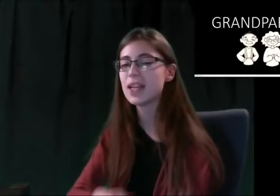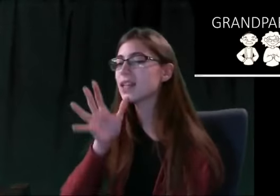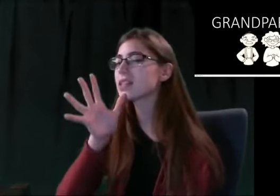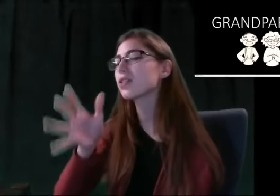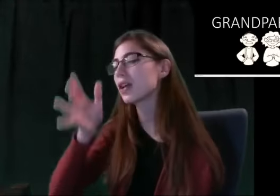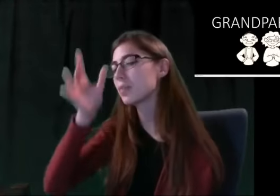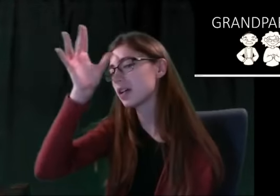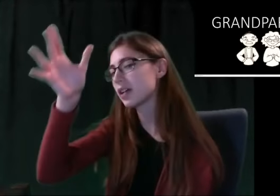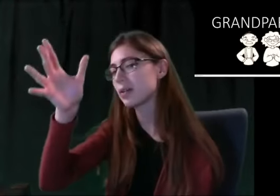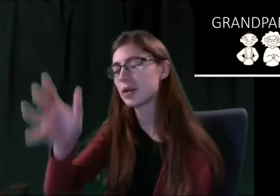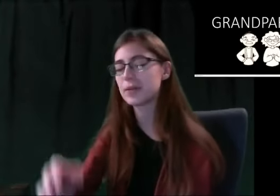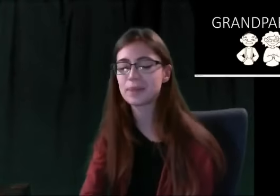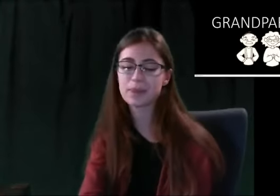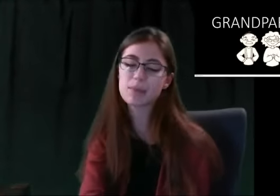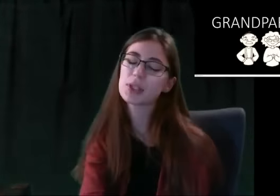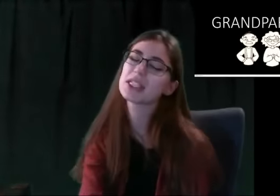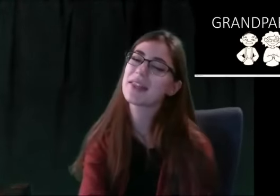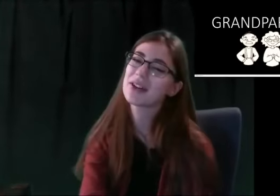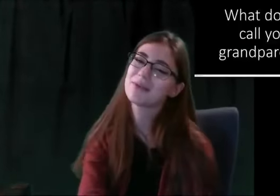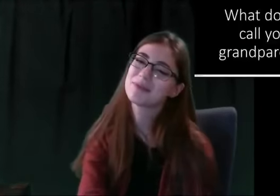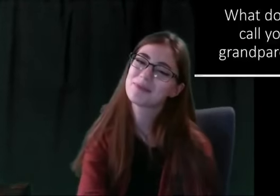It's grandma and grandpa put together.